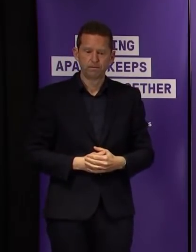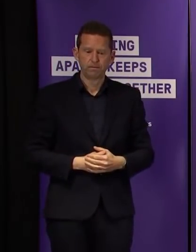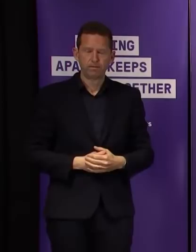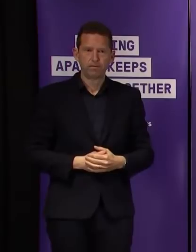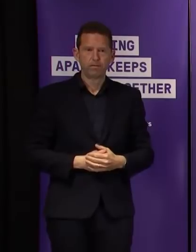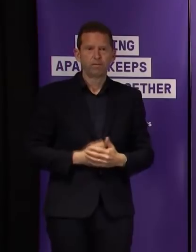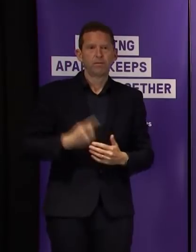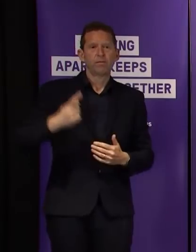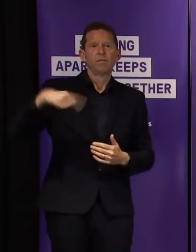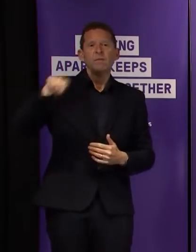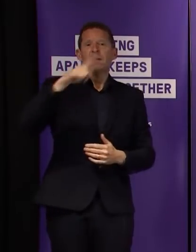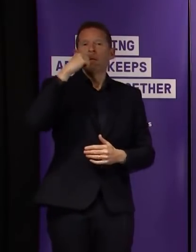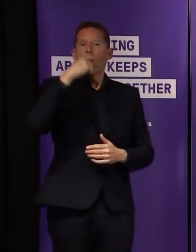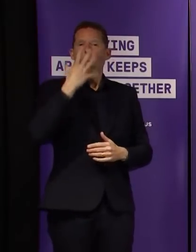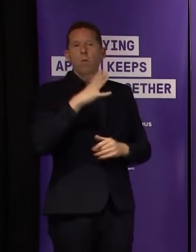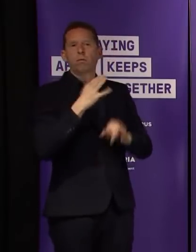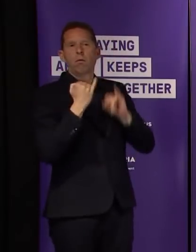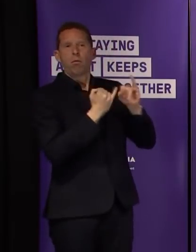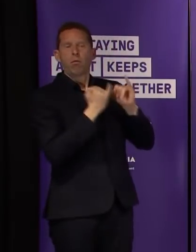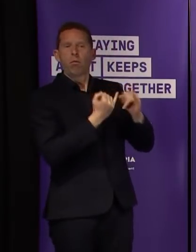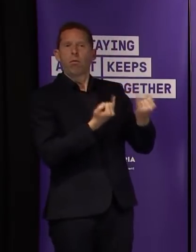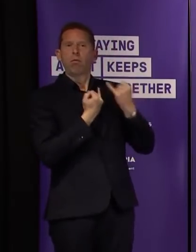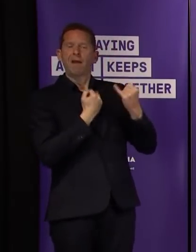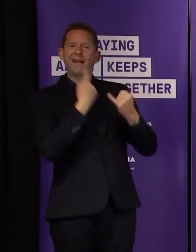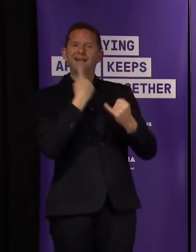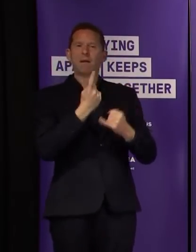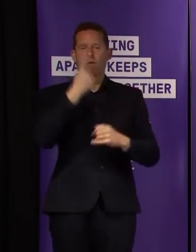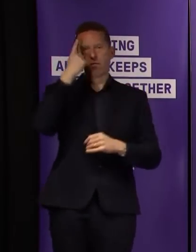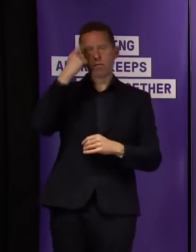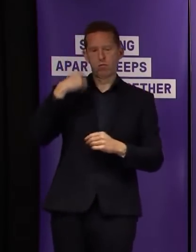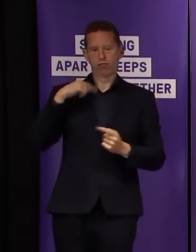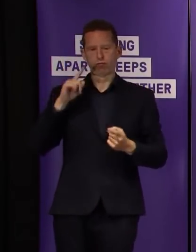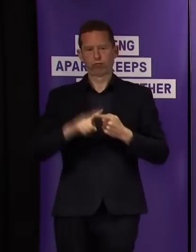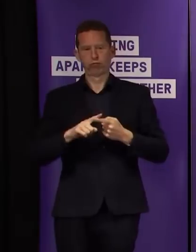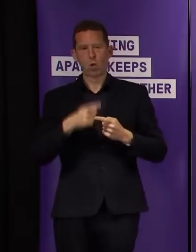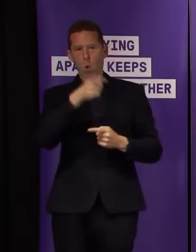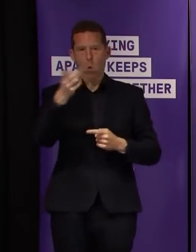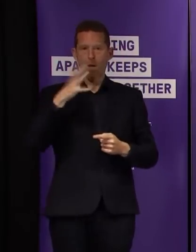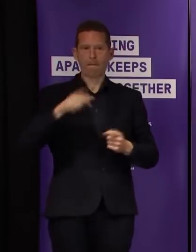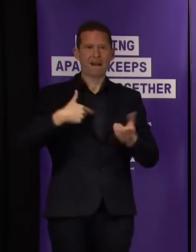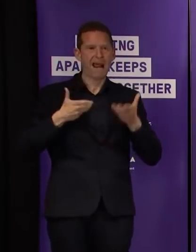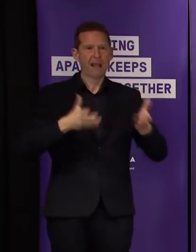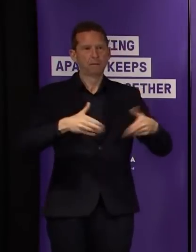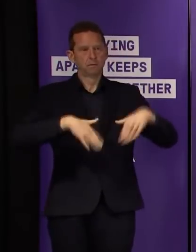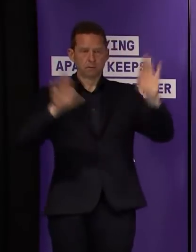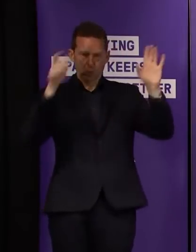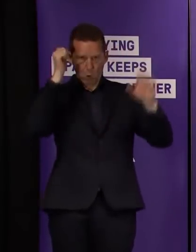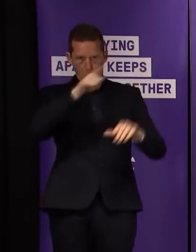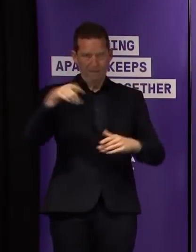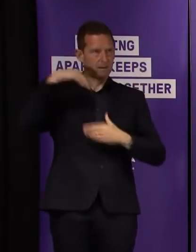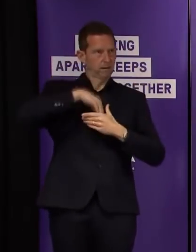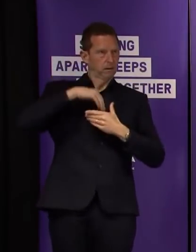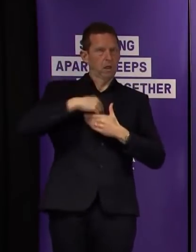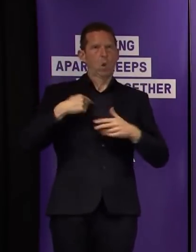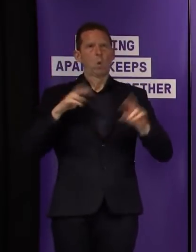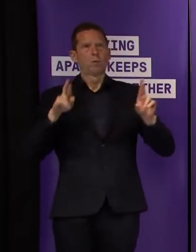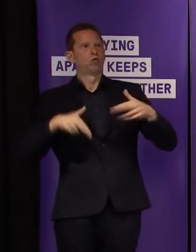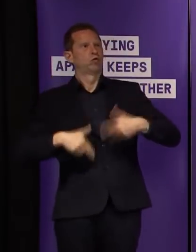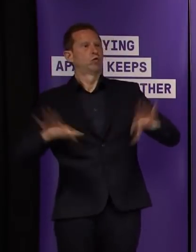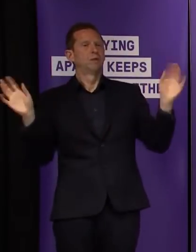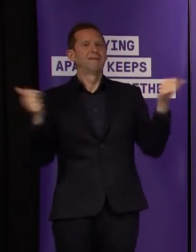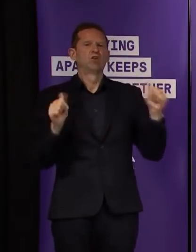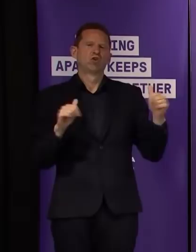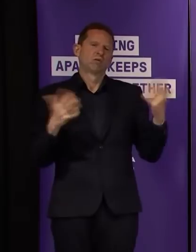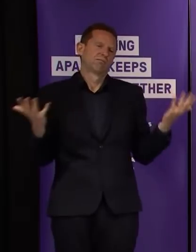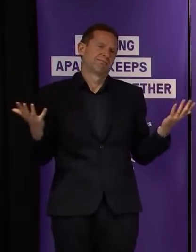people want to find fault with the fact that I refuse to pretend this is over just because I desperately want it to be, and we all do, well, then that's a matter for